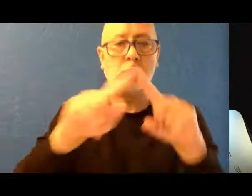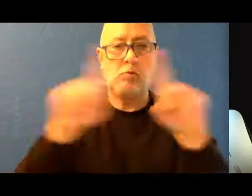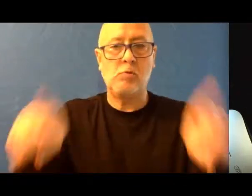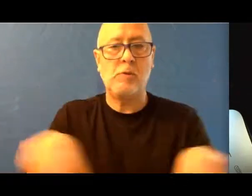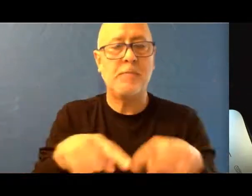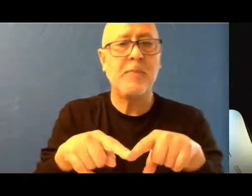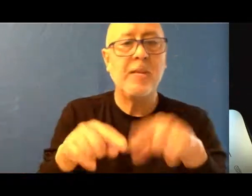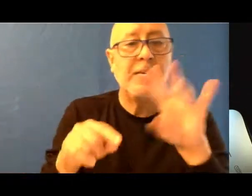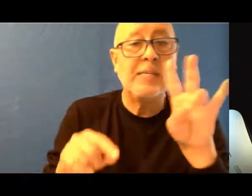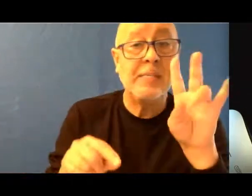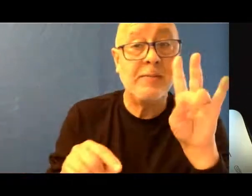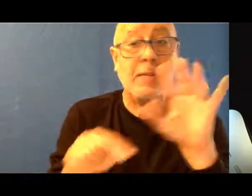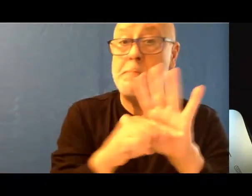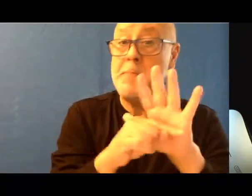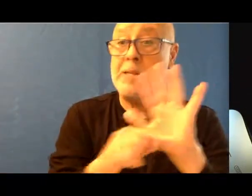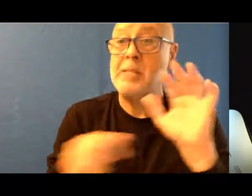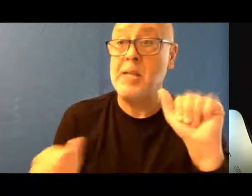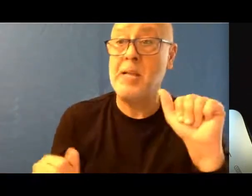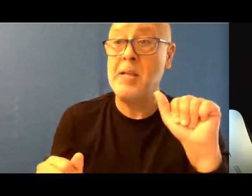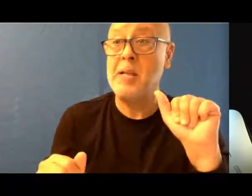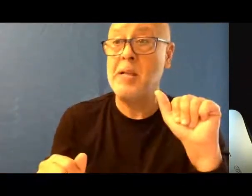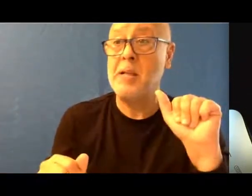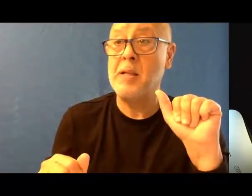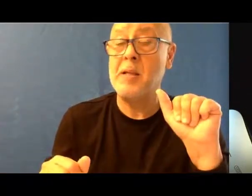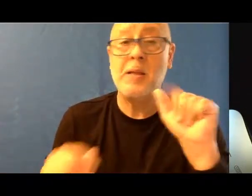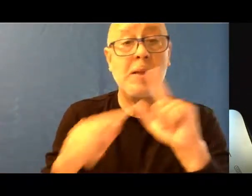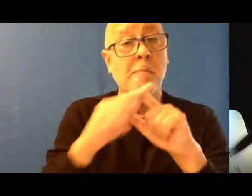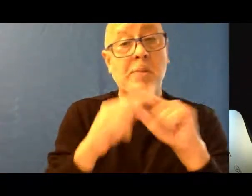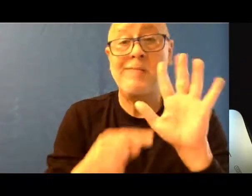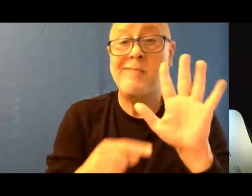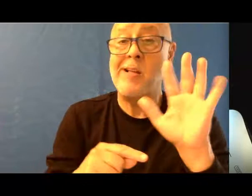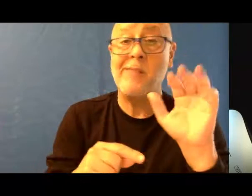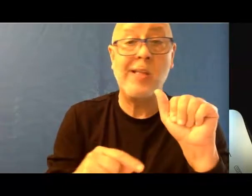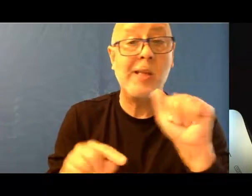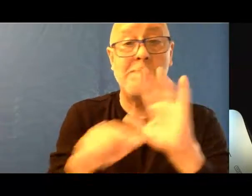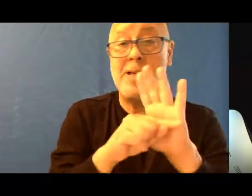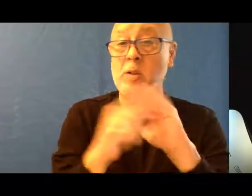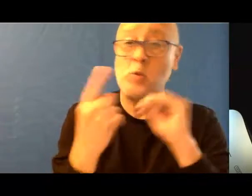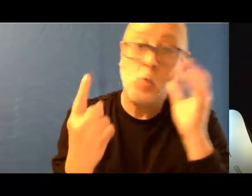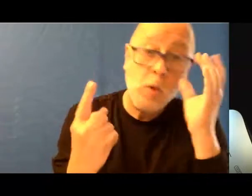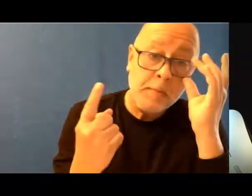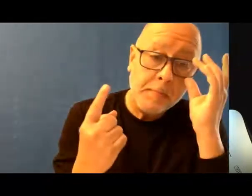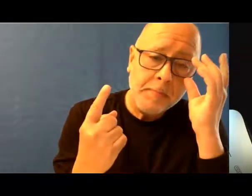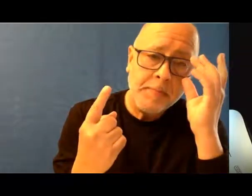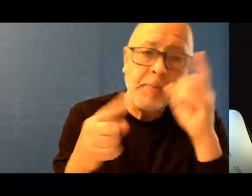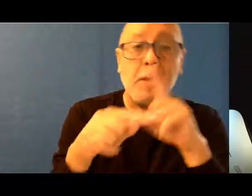17 minus a plus 5a minus 1 plus